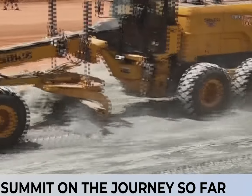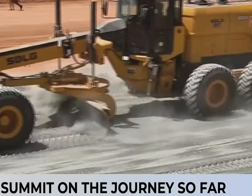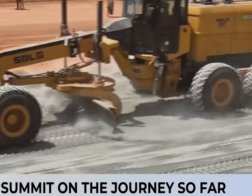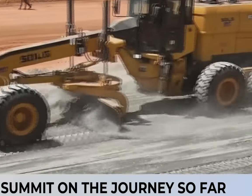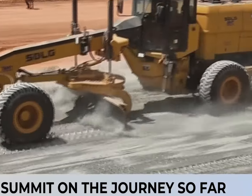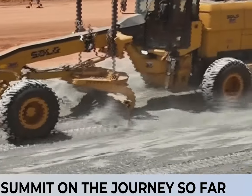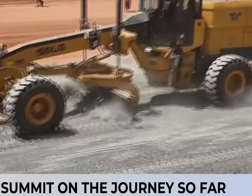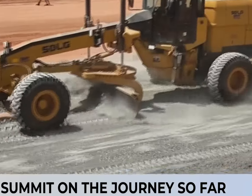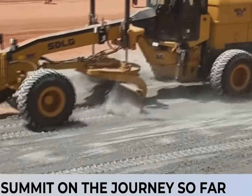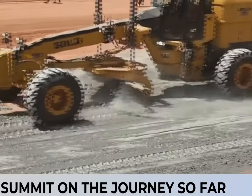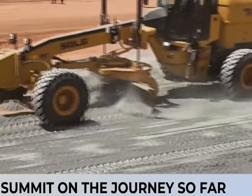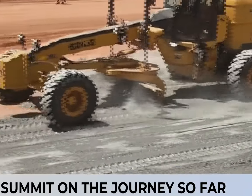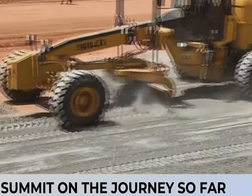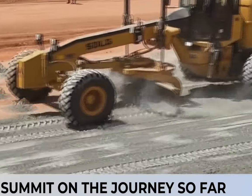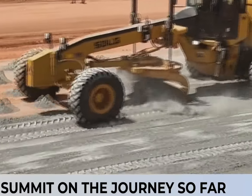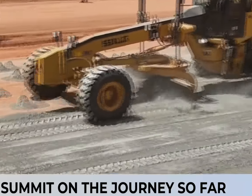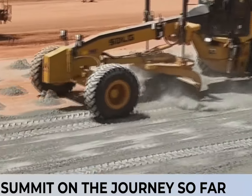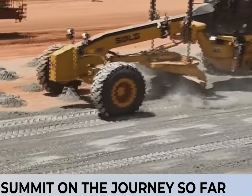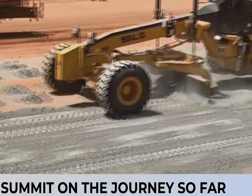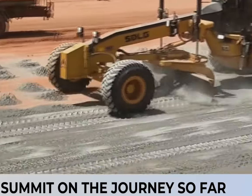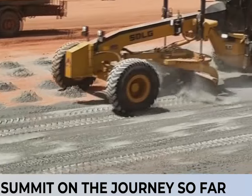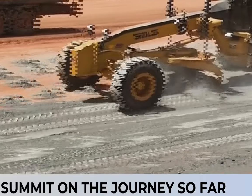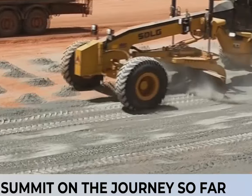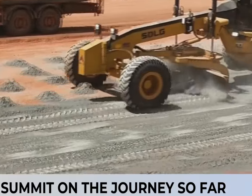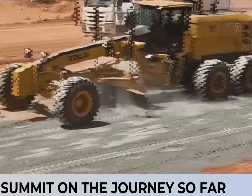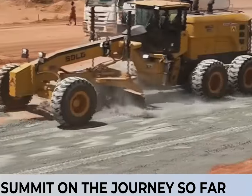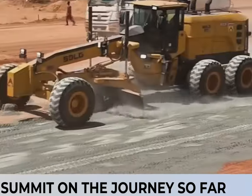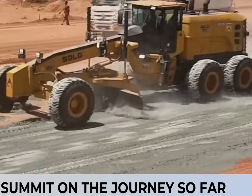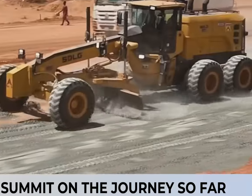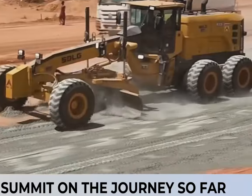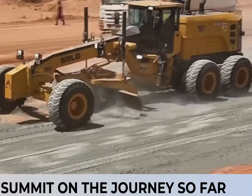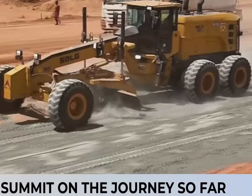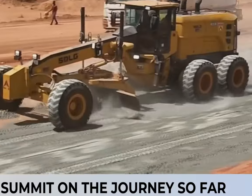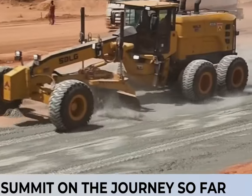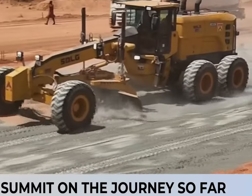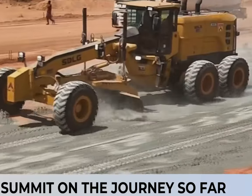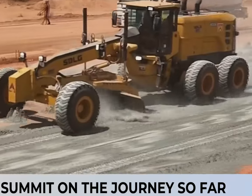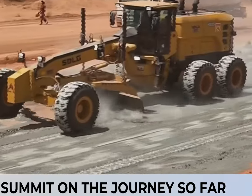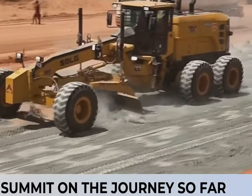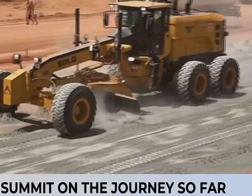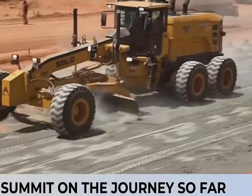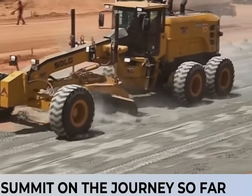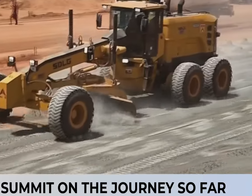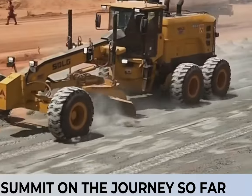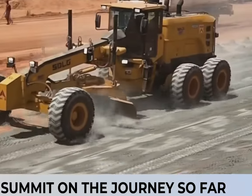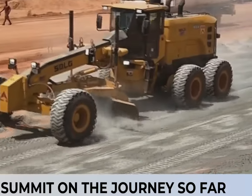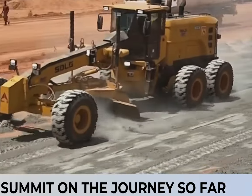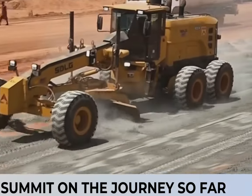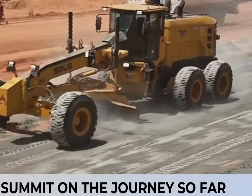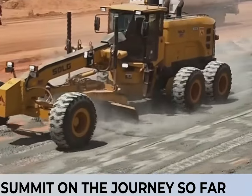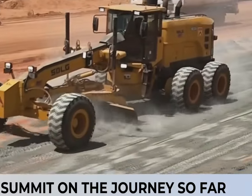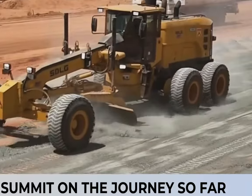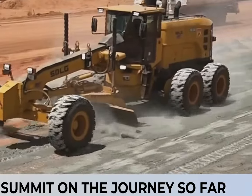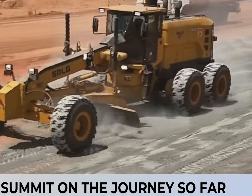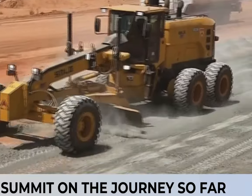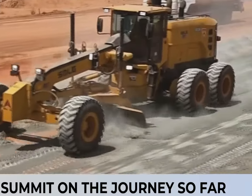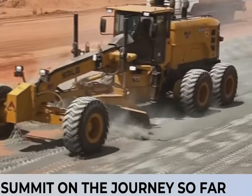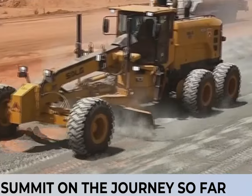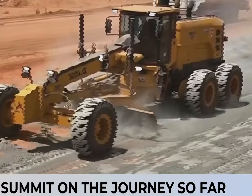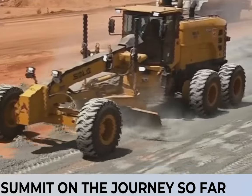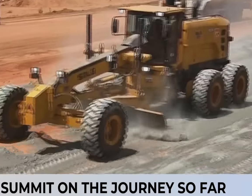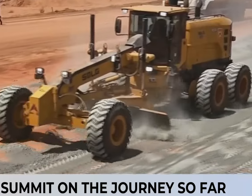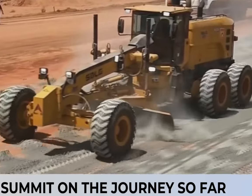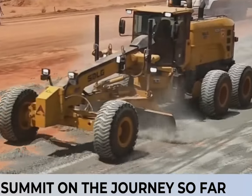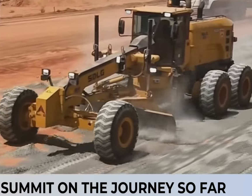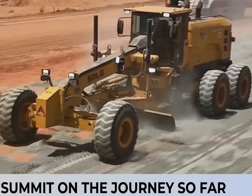of votes, and the governor of Sokoto is very happy. And so we went there. It's a total of 120 kilometers. And with your